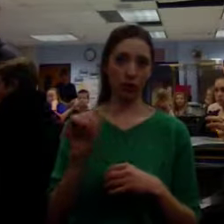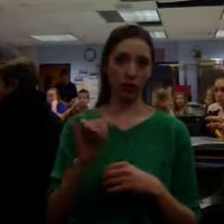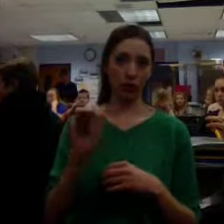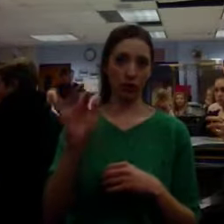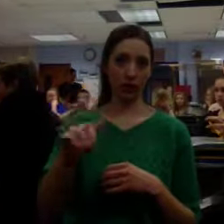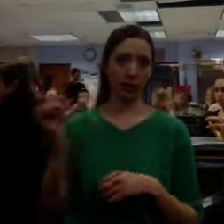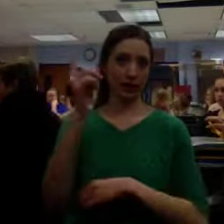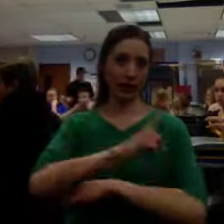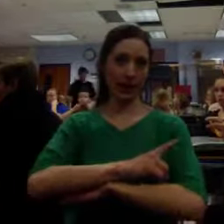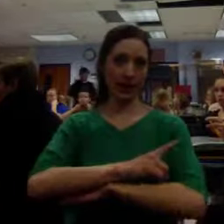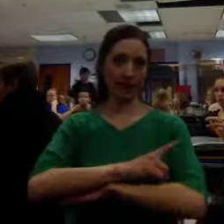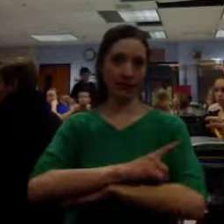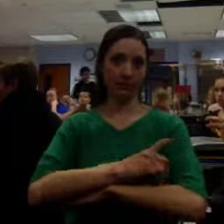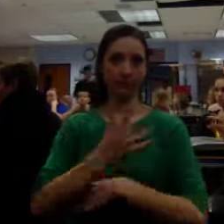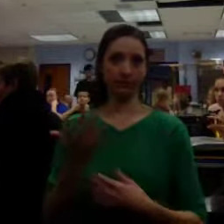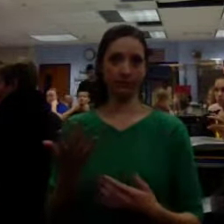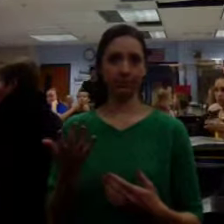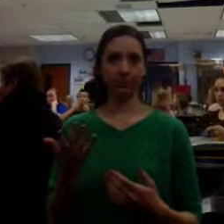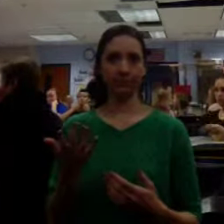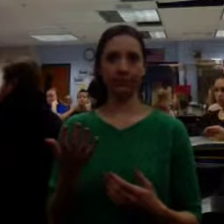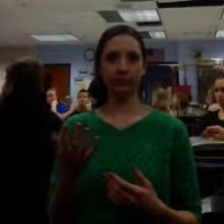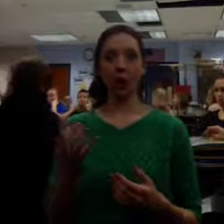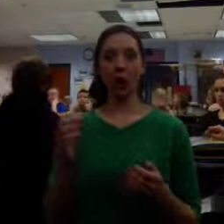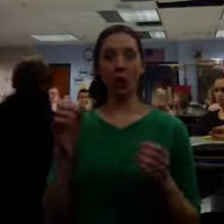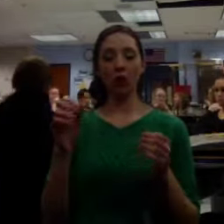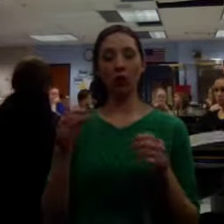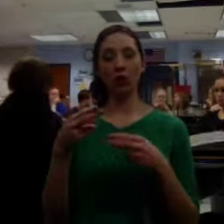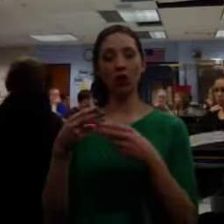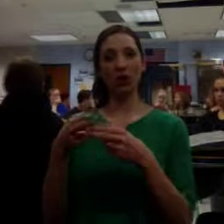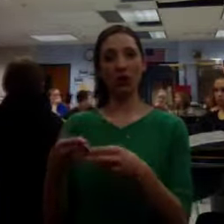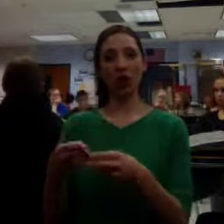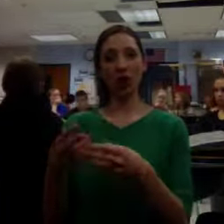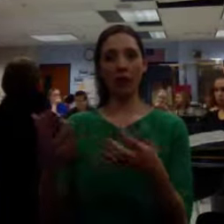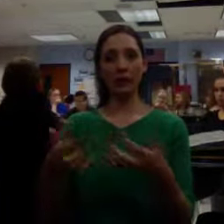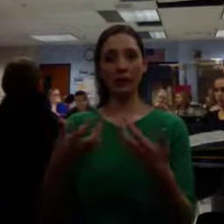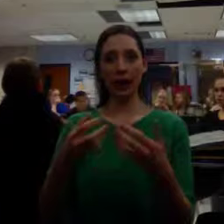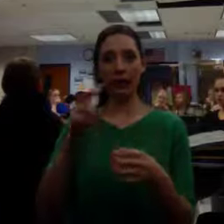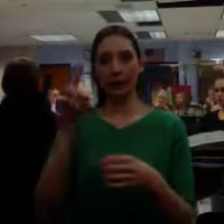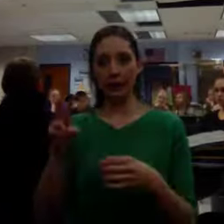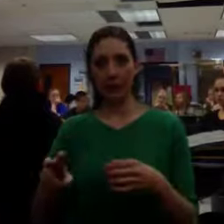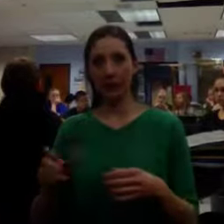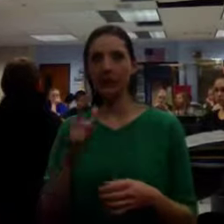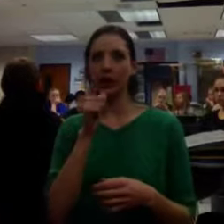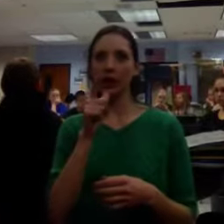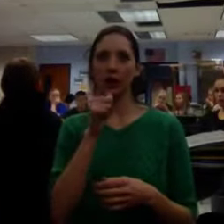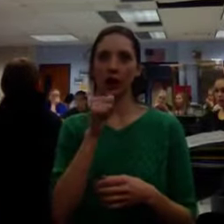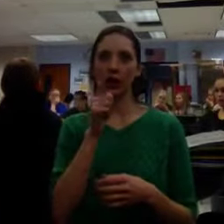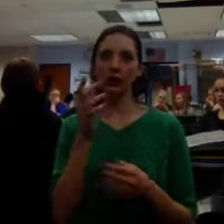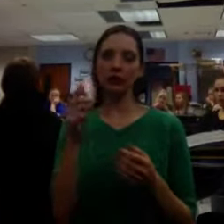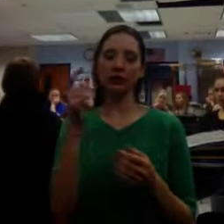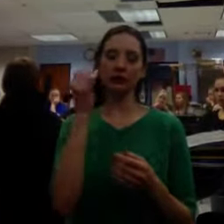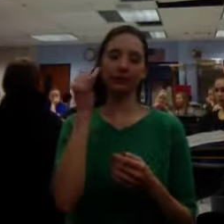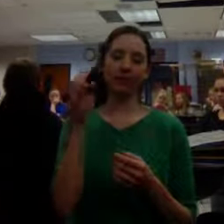morning snack. Okay? Do you have any questions about preschool procedures? Any of